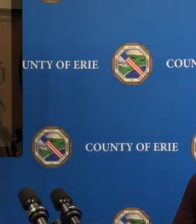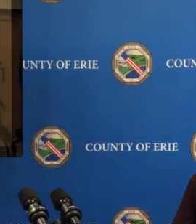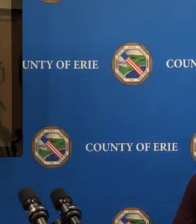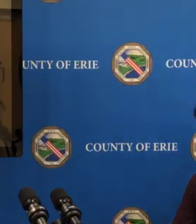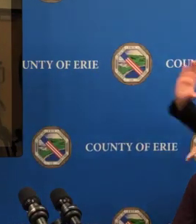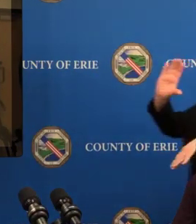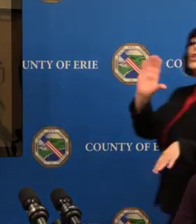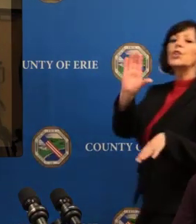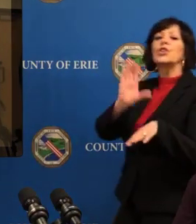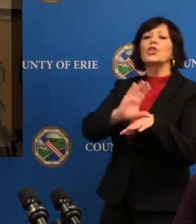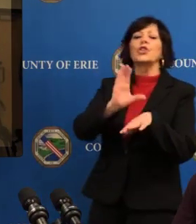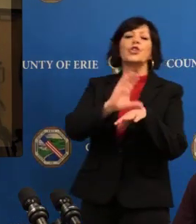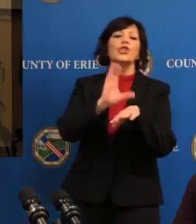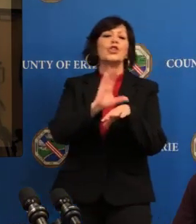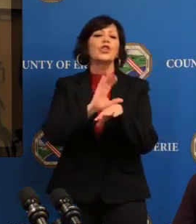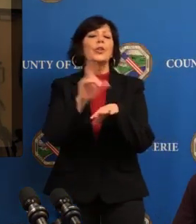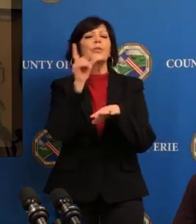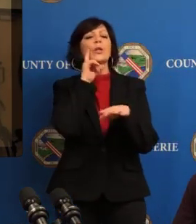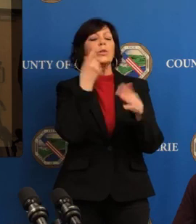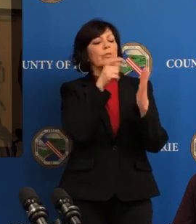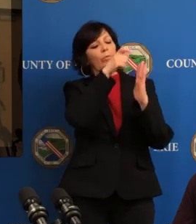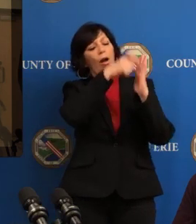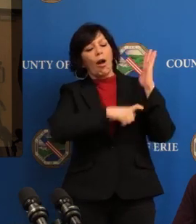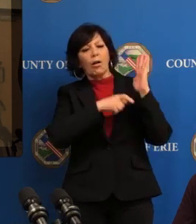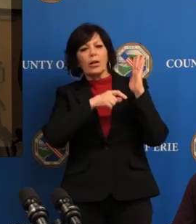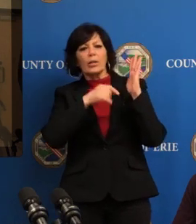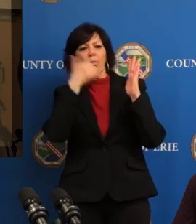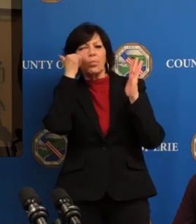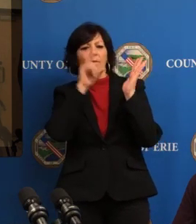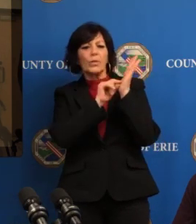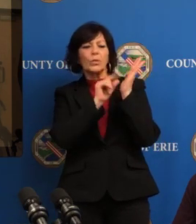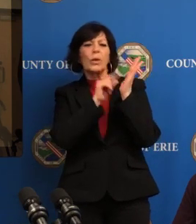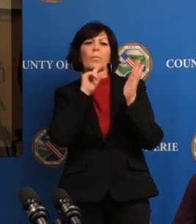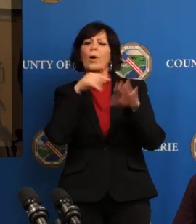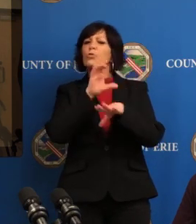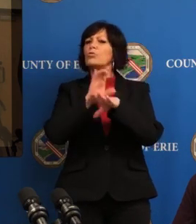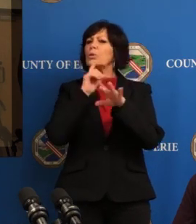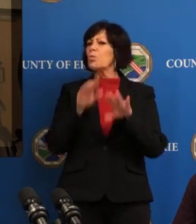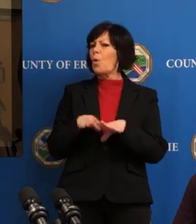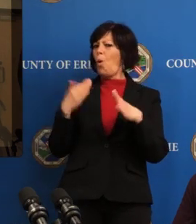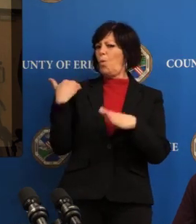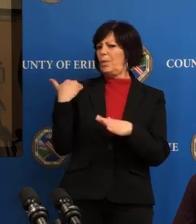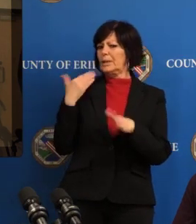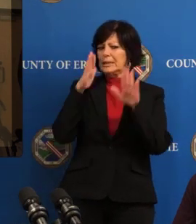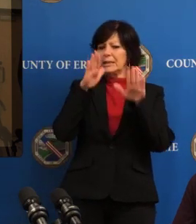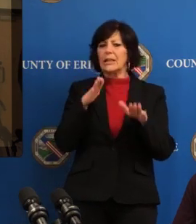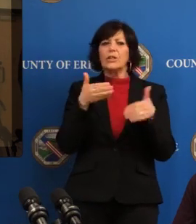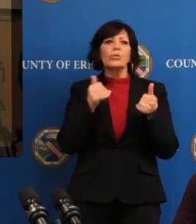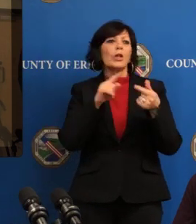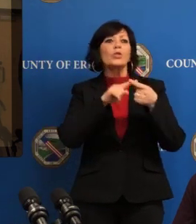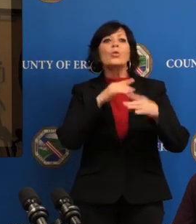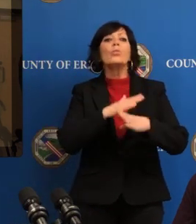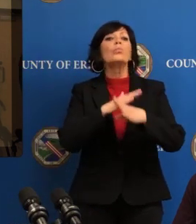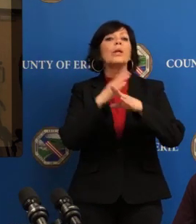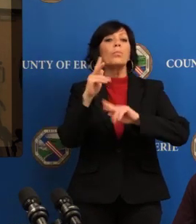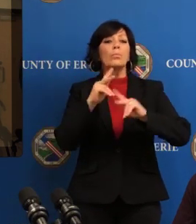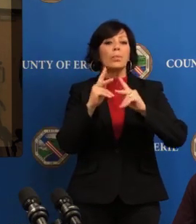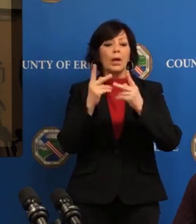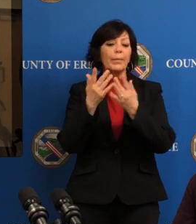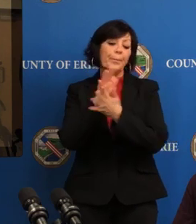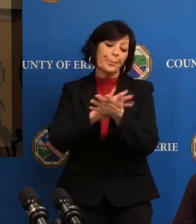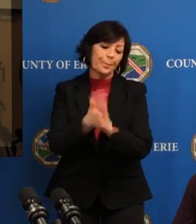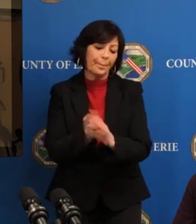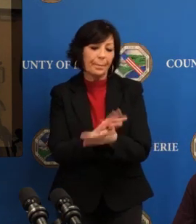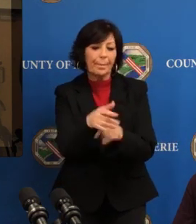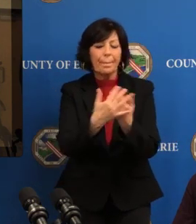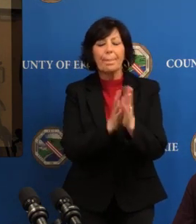about some local religious churches that were open over the weekend, and they were trying to protect individuals by using hand sanitizer